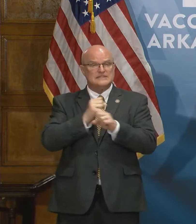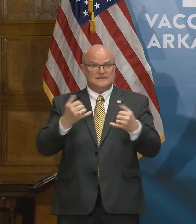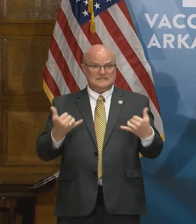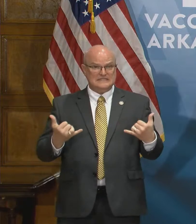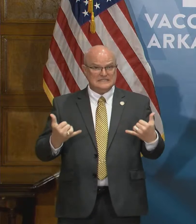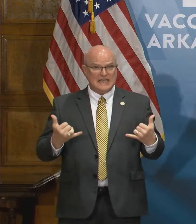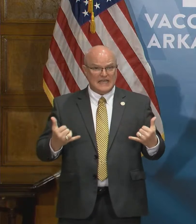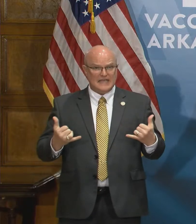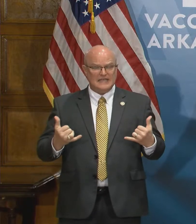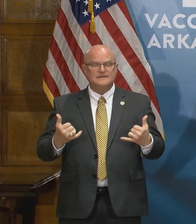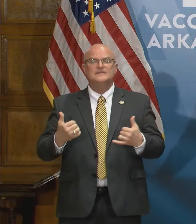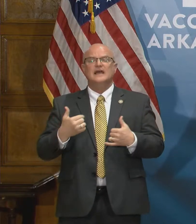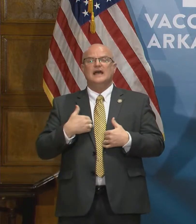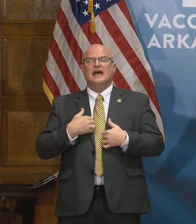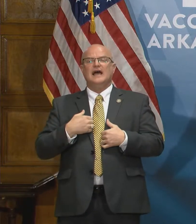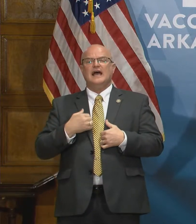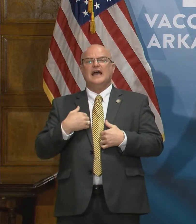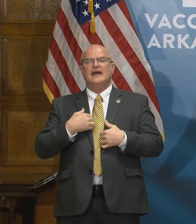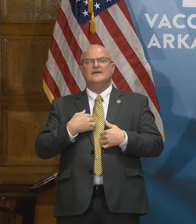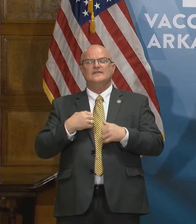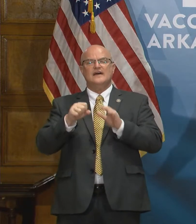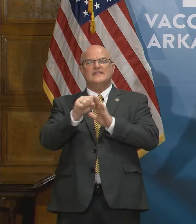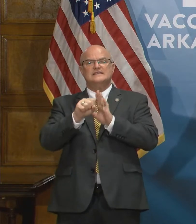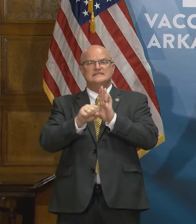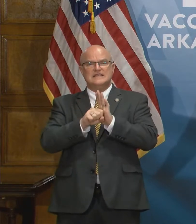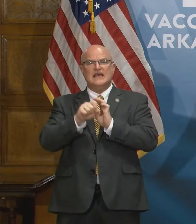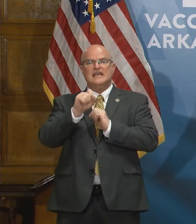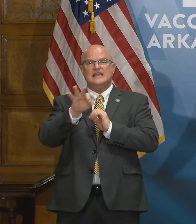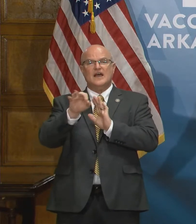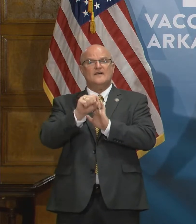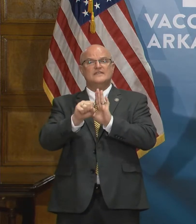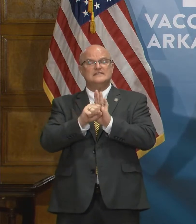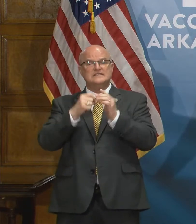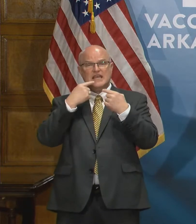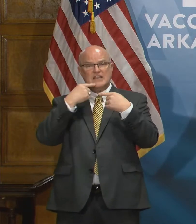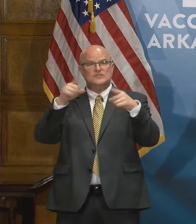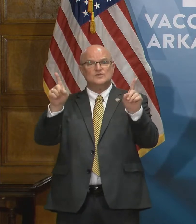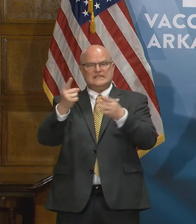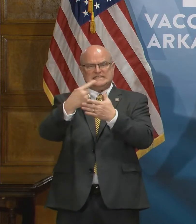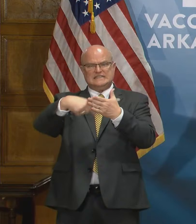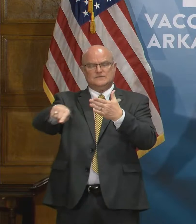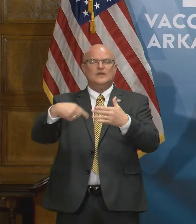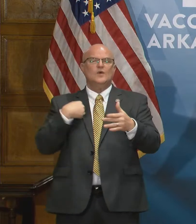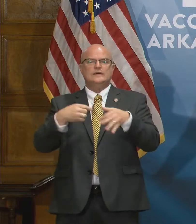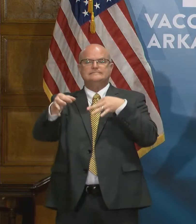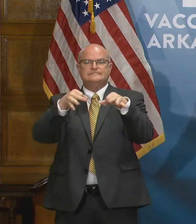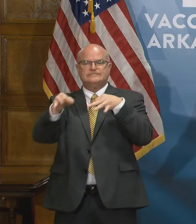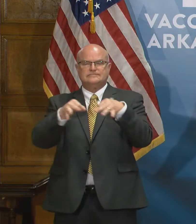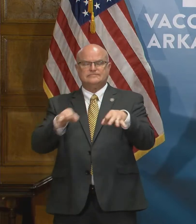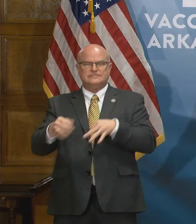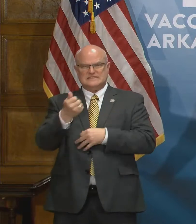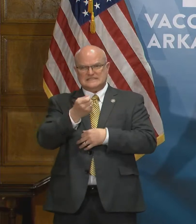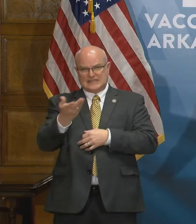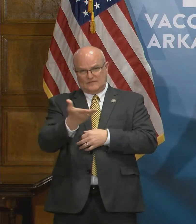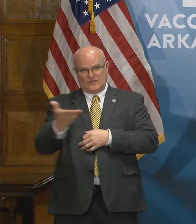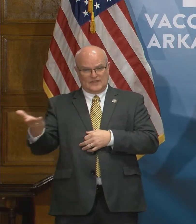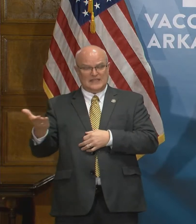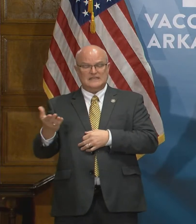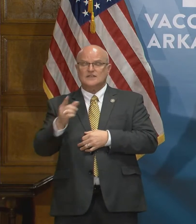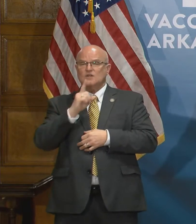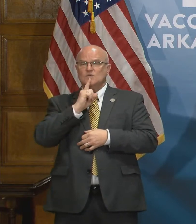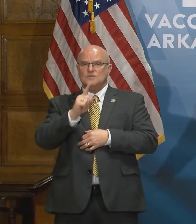today. As I give my State of the State address next week, we'll be outlining a number of different items then